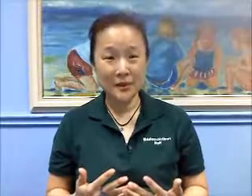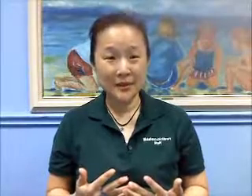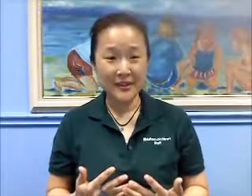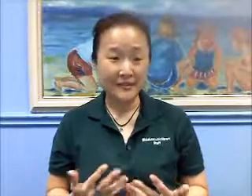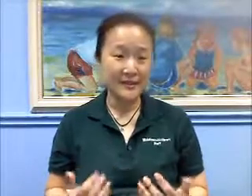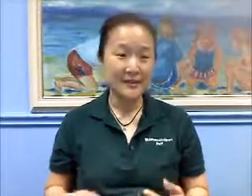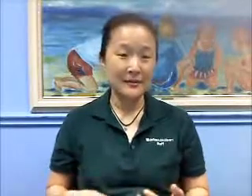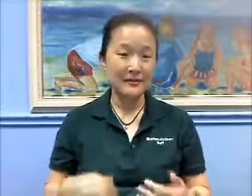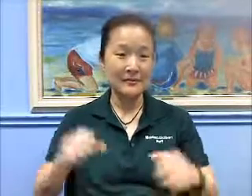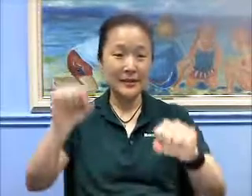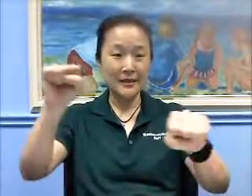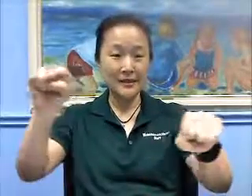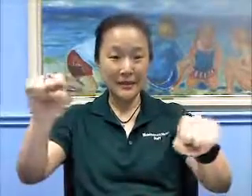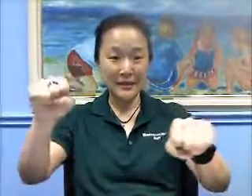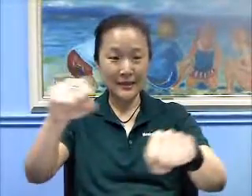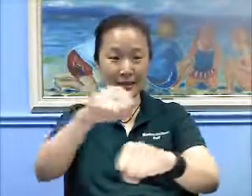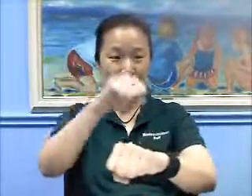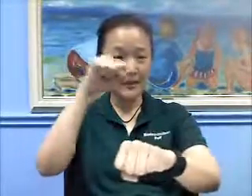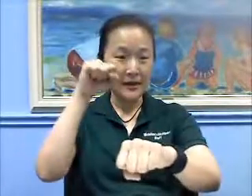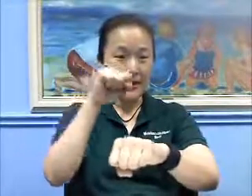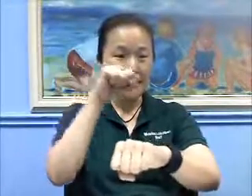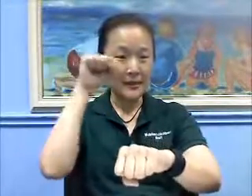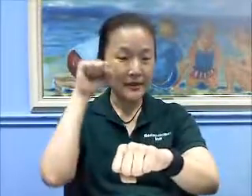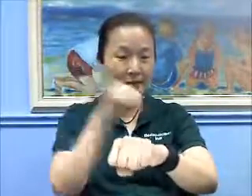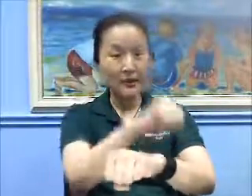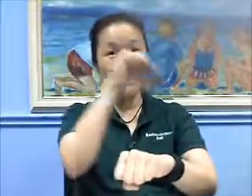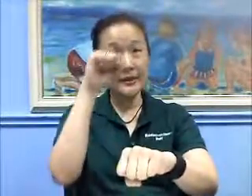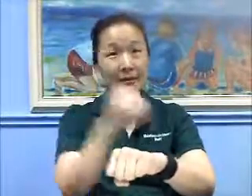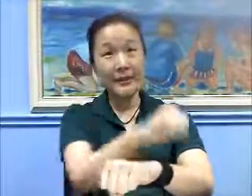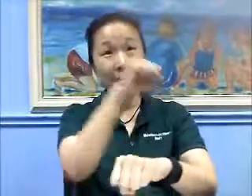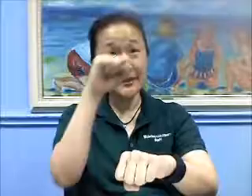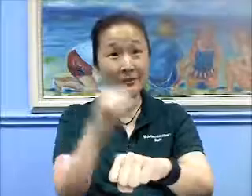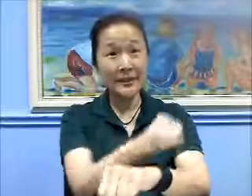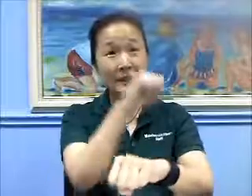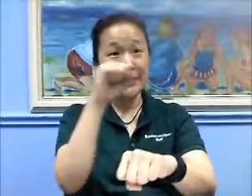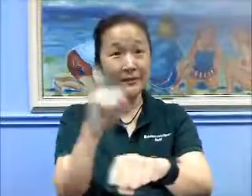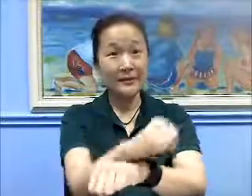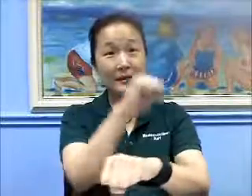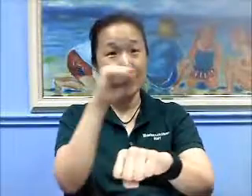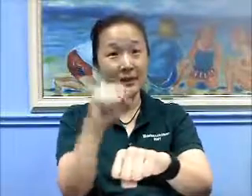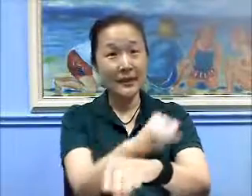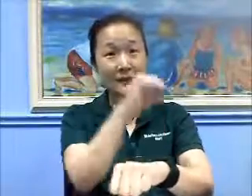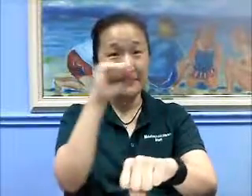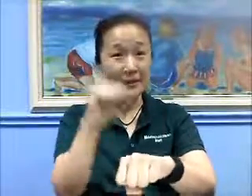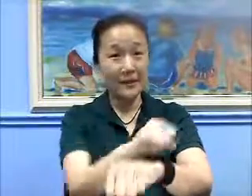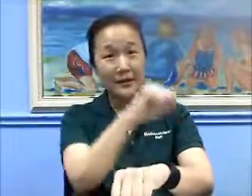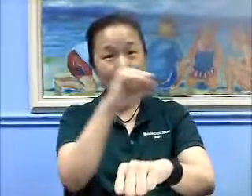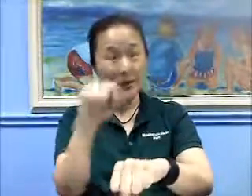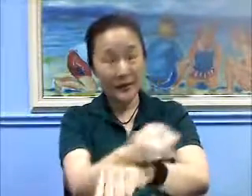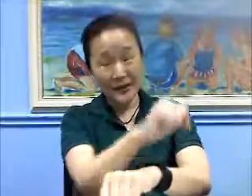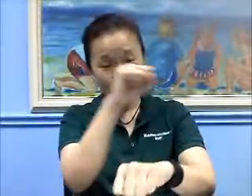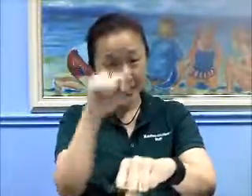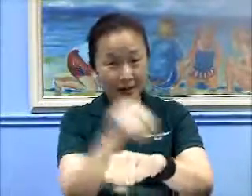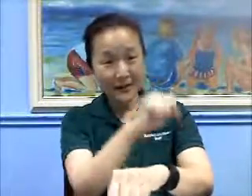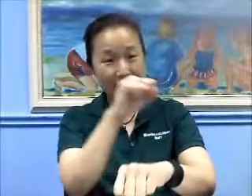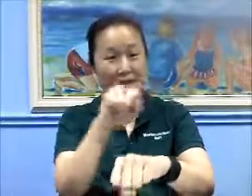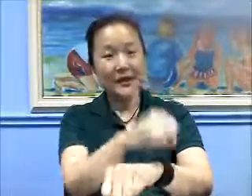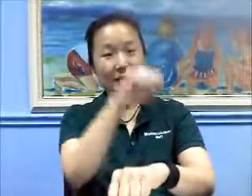work. So take two hands like this, and it's like you're grinding away your day, your life, to get a paycheck. And